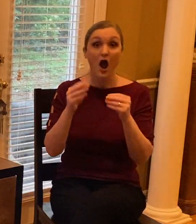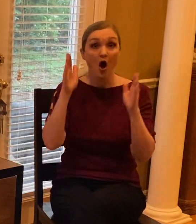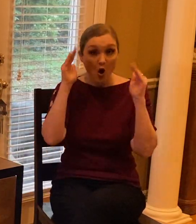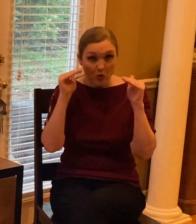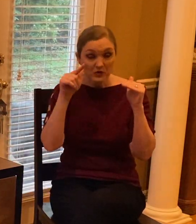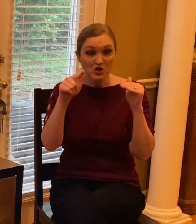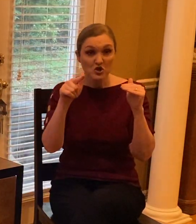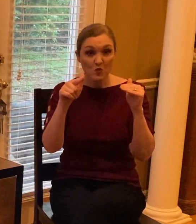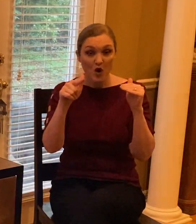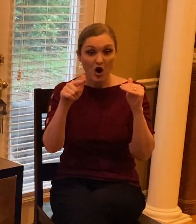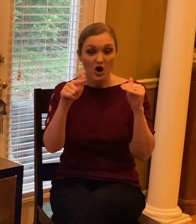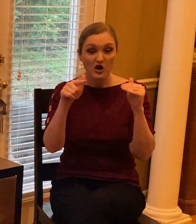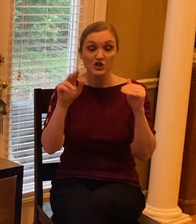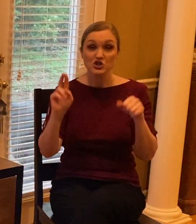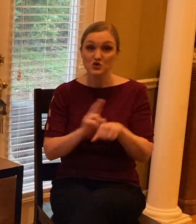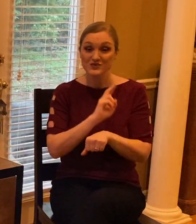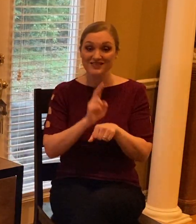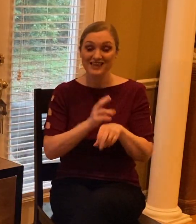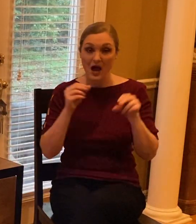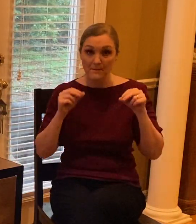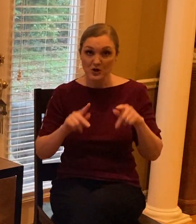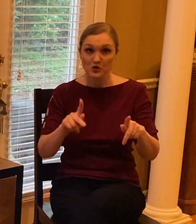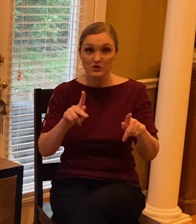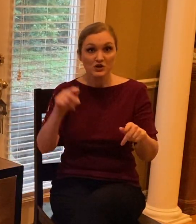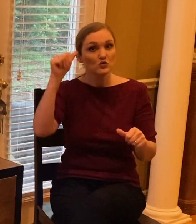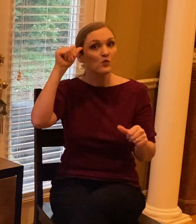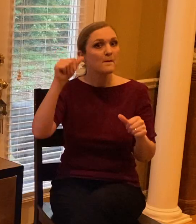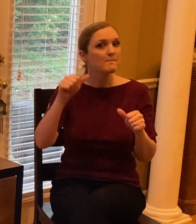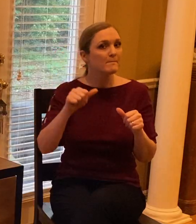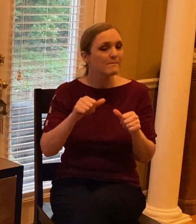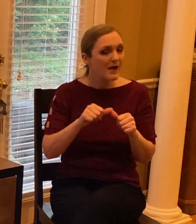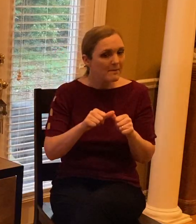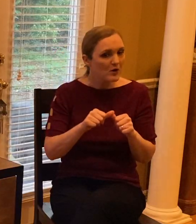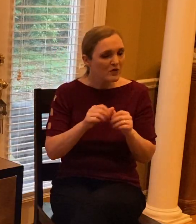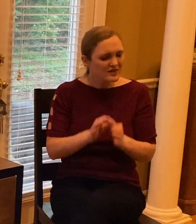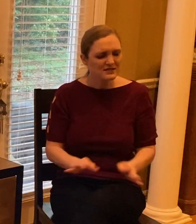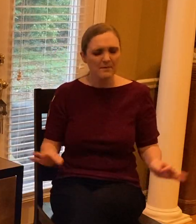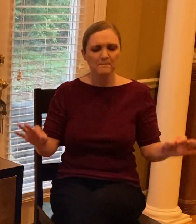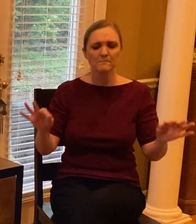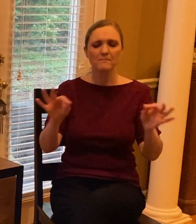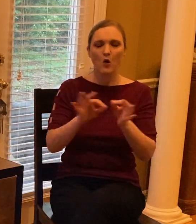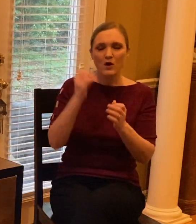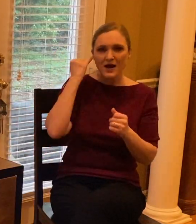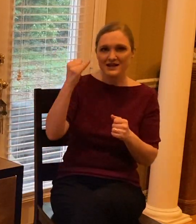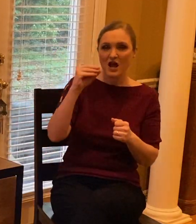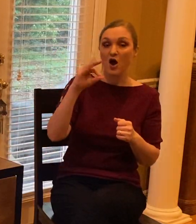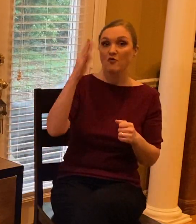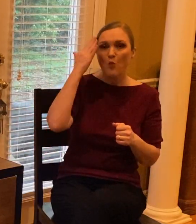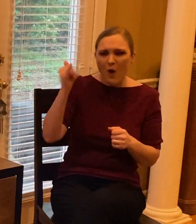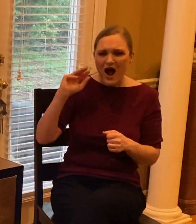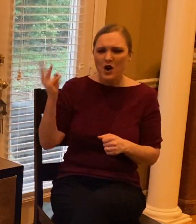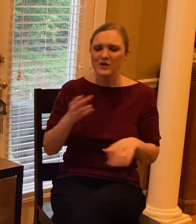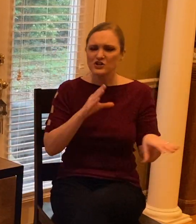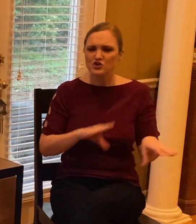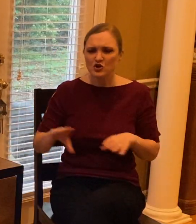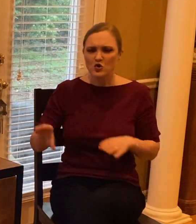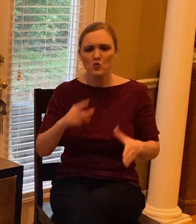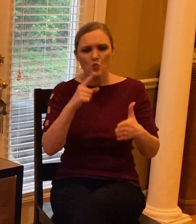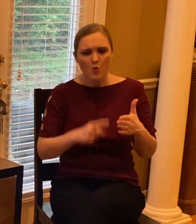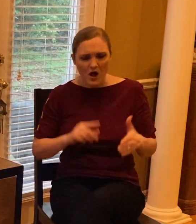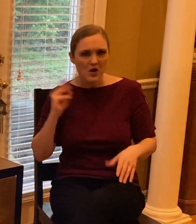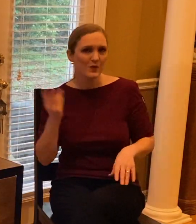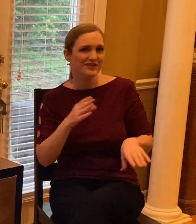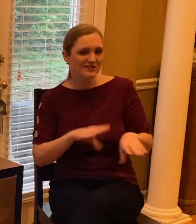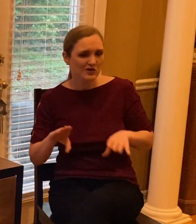are taking that as an opportunity to remember this fundamental idea of why we do the things that we do,